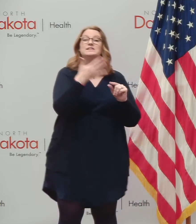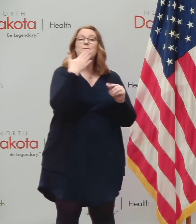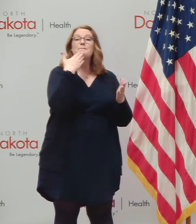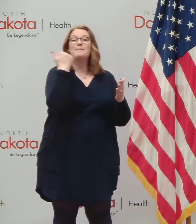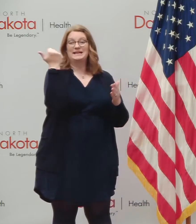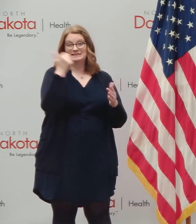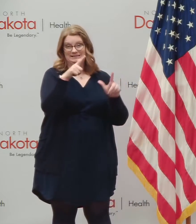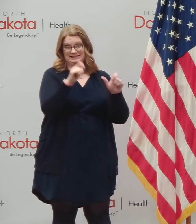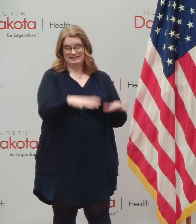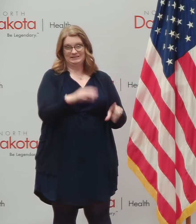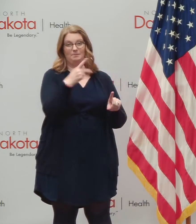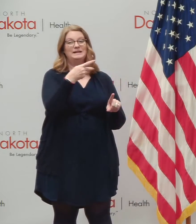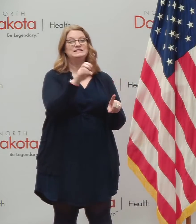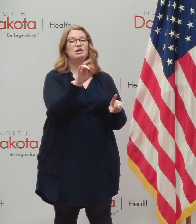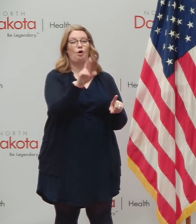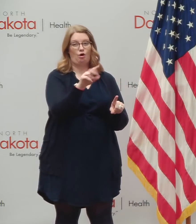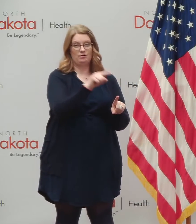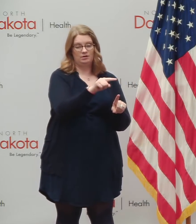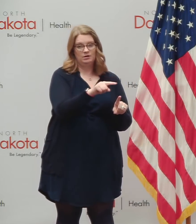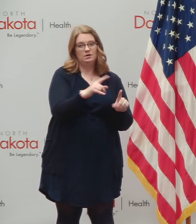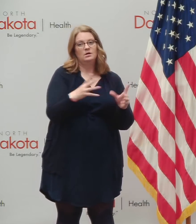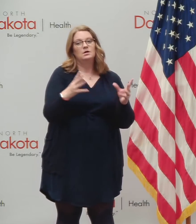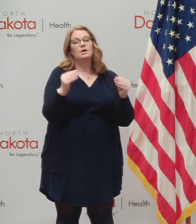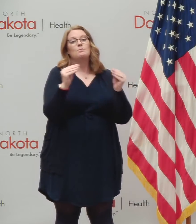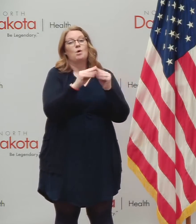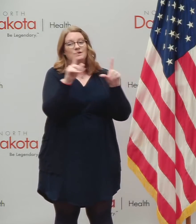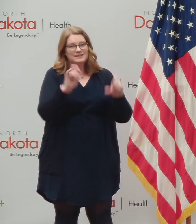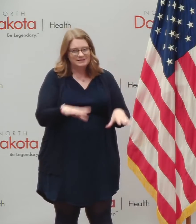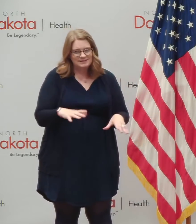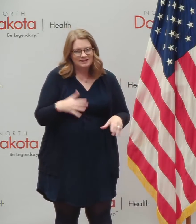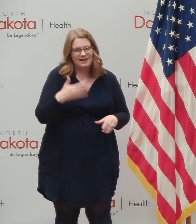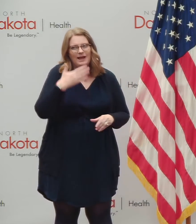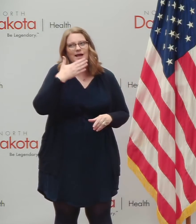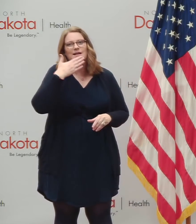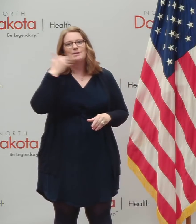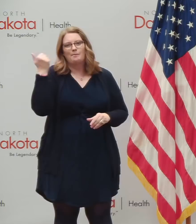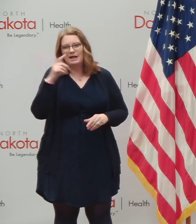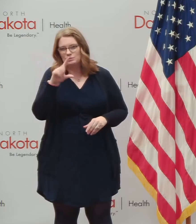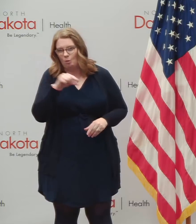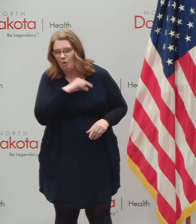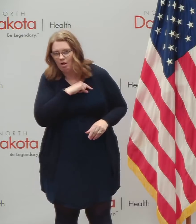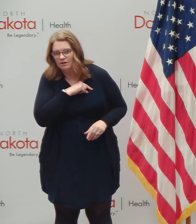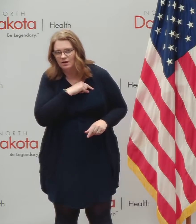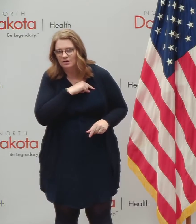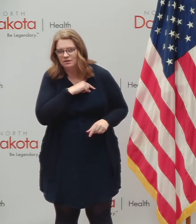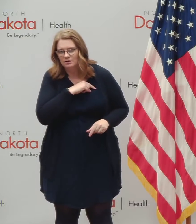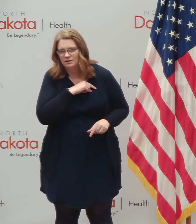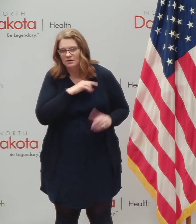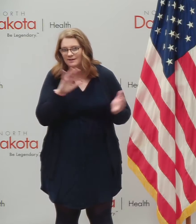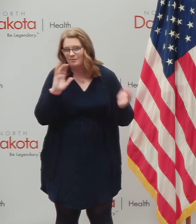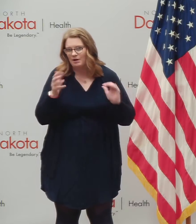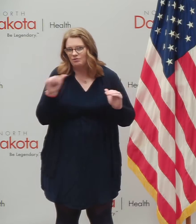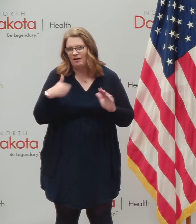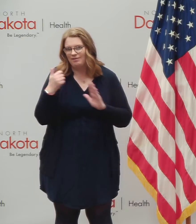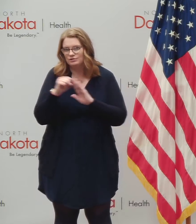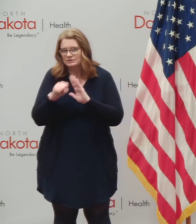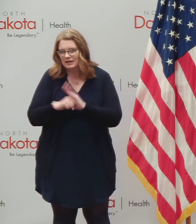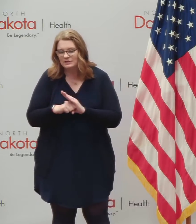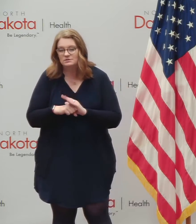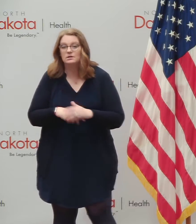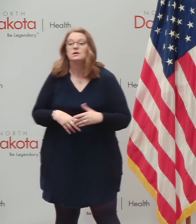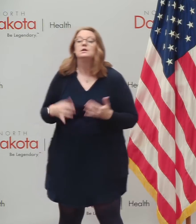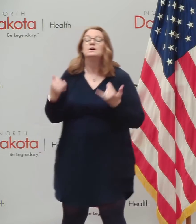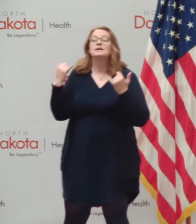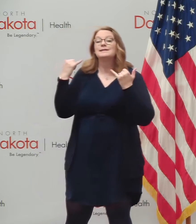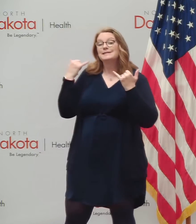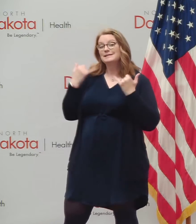done more testing at higher quality testing, two of those things, than any other state. Now we have the